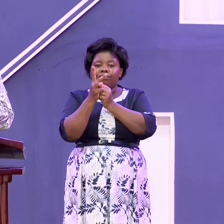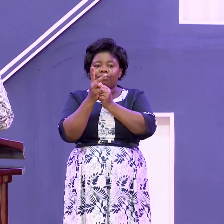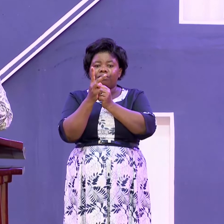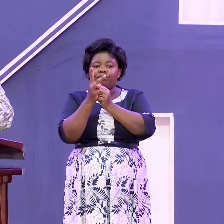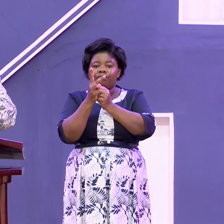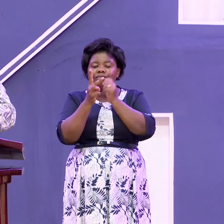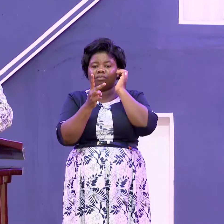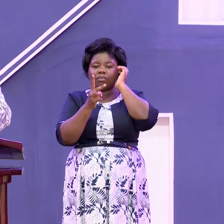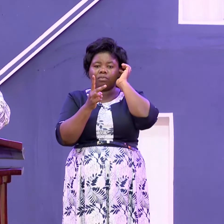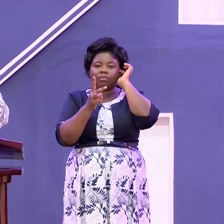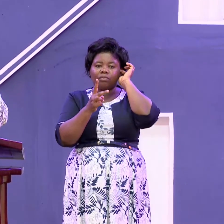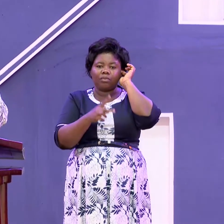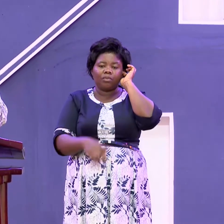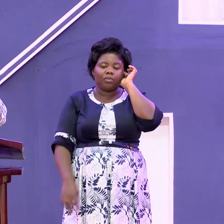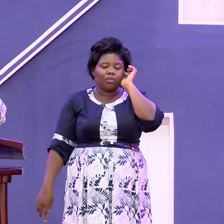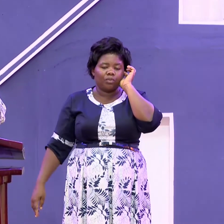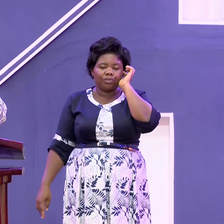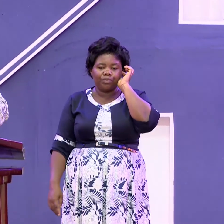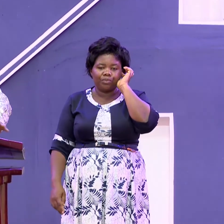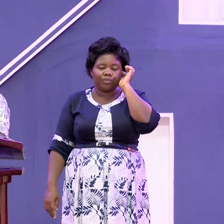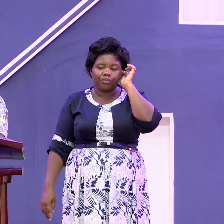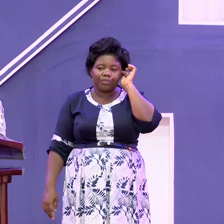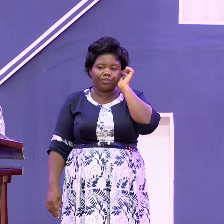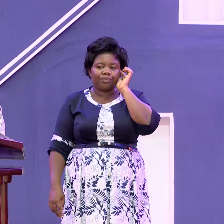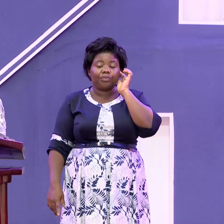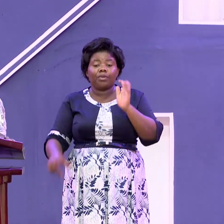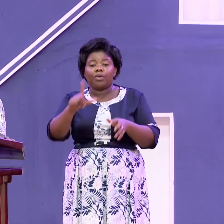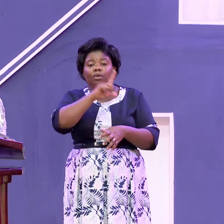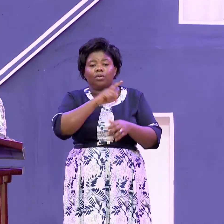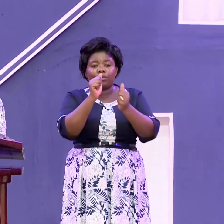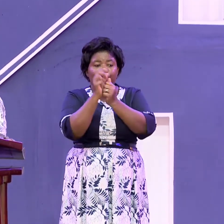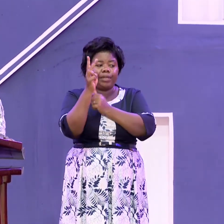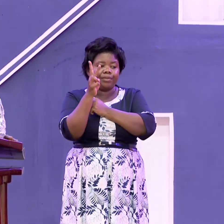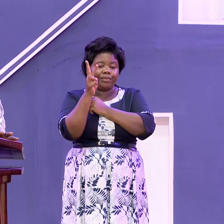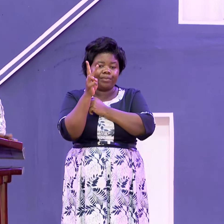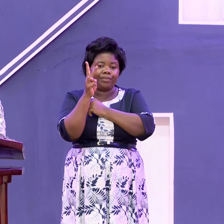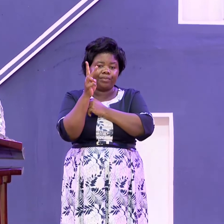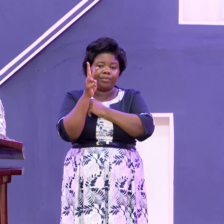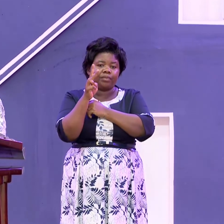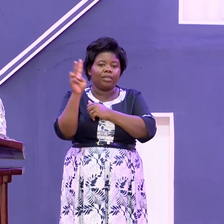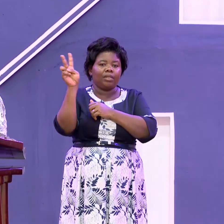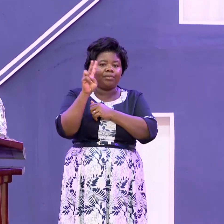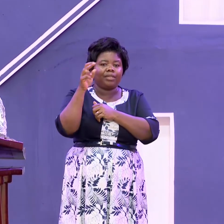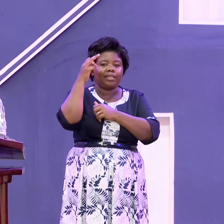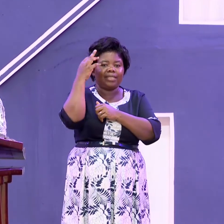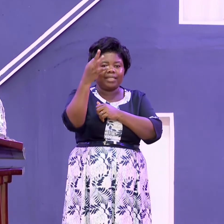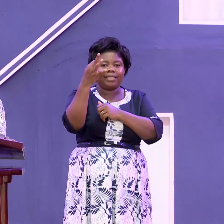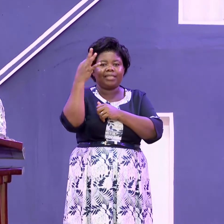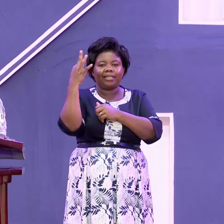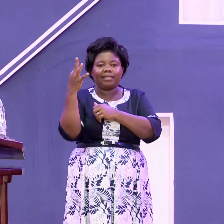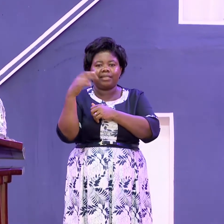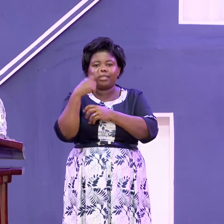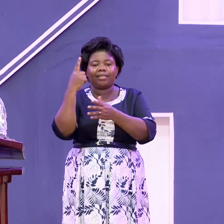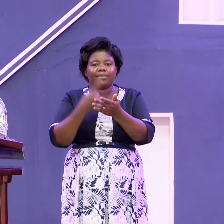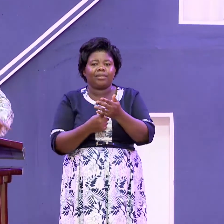to wind up. I'm finishing. Walio ngana telomaliza. Luke 12. Luka 12. Verse 33. Asatu mstatu. He